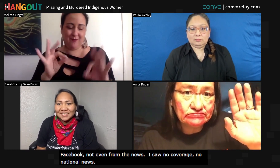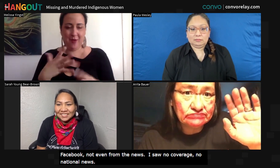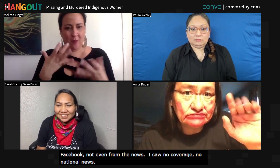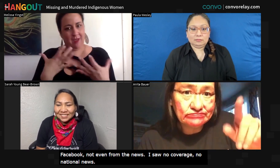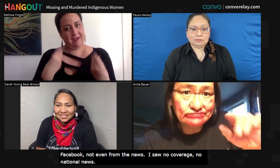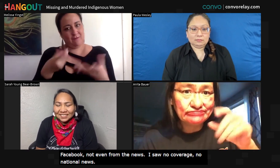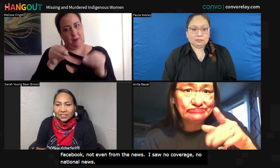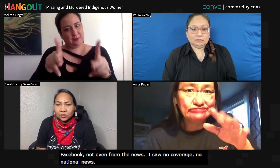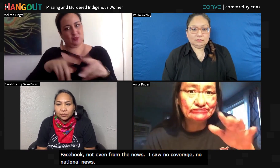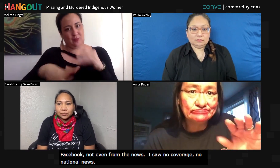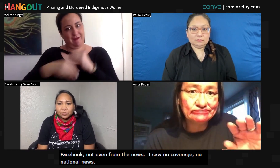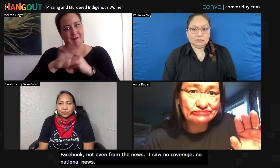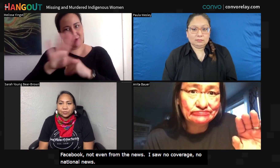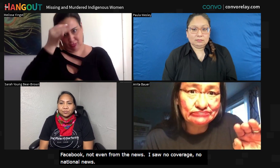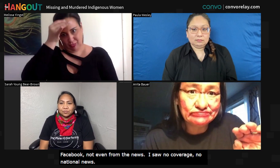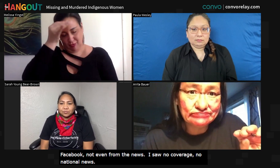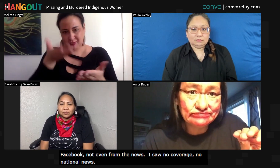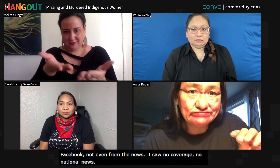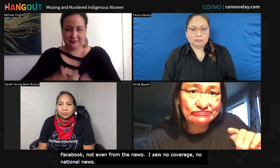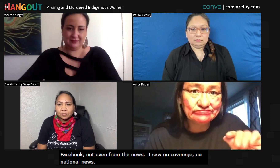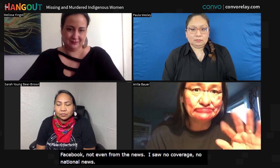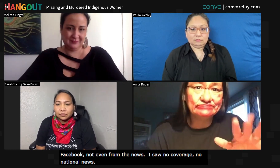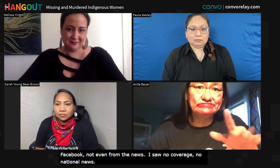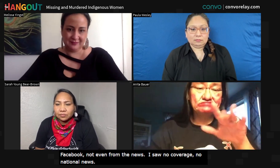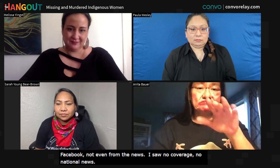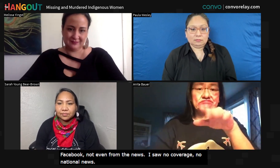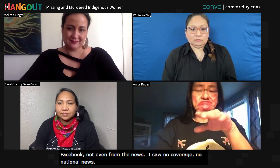Anita, you're back now. Yes, I want to give you the opportunity to add your thoughts.